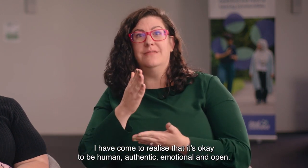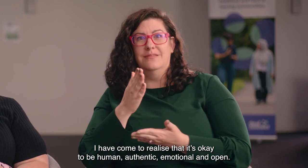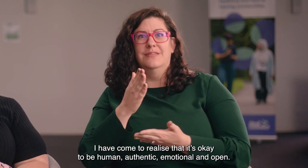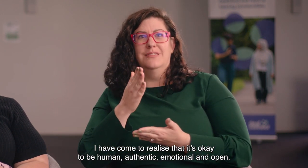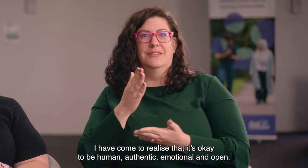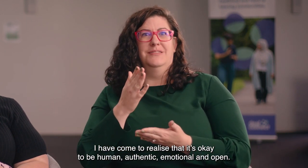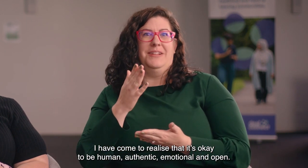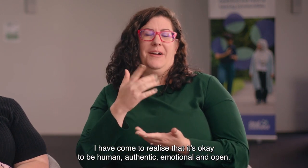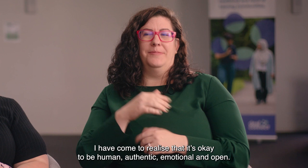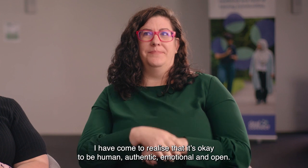Authentic,